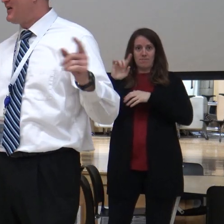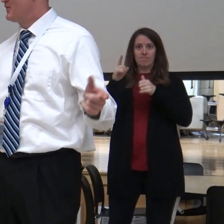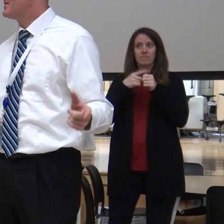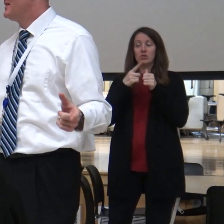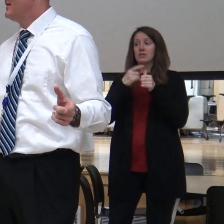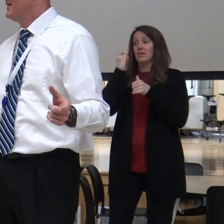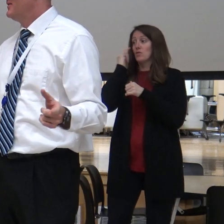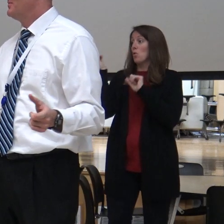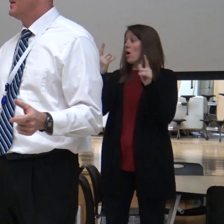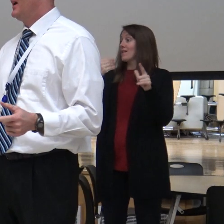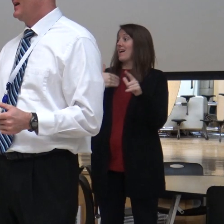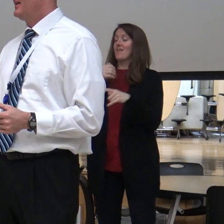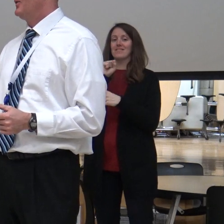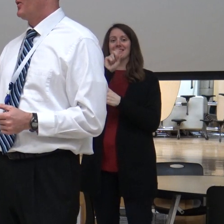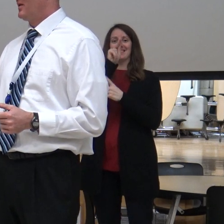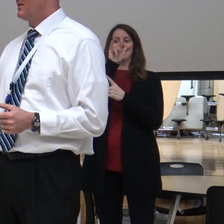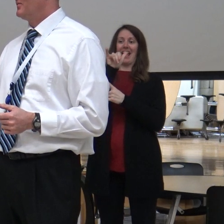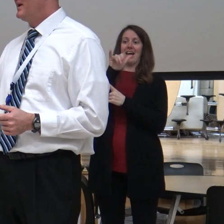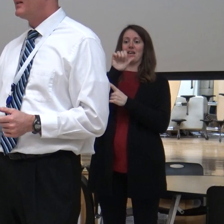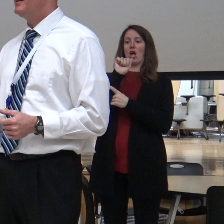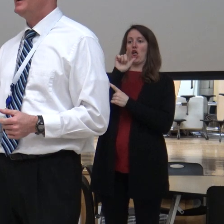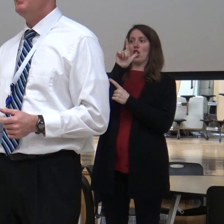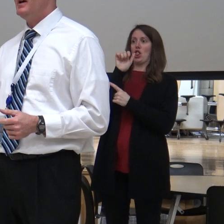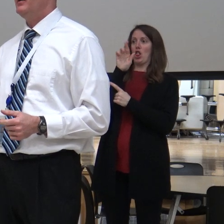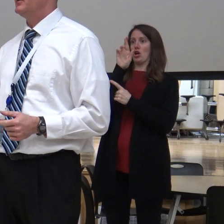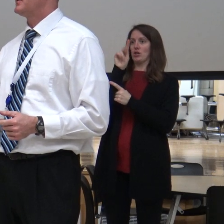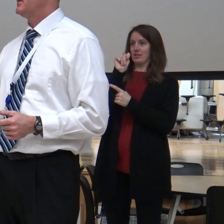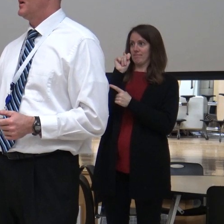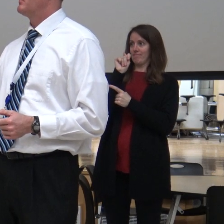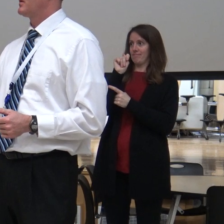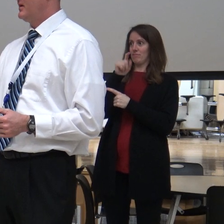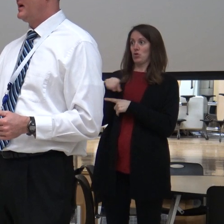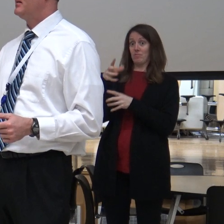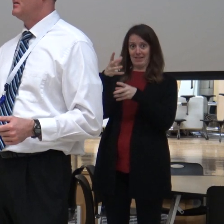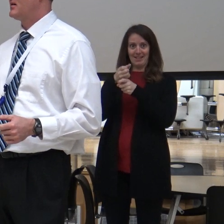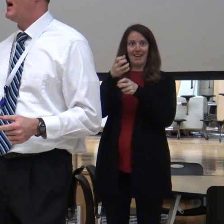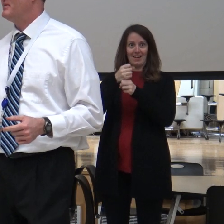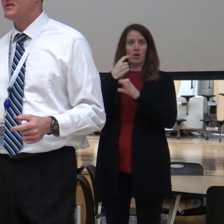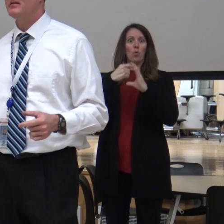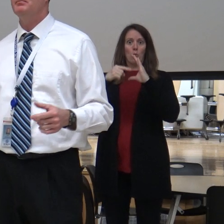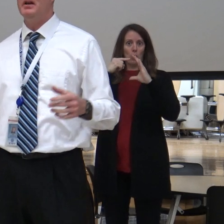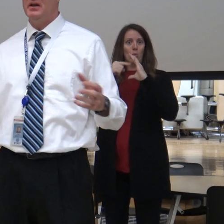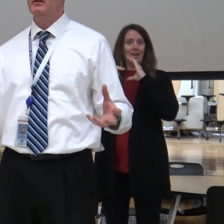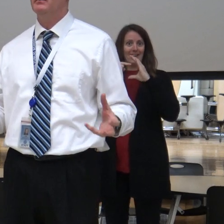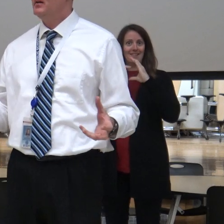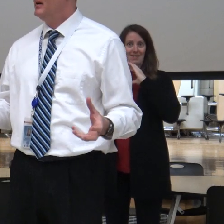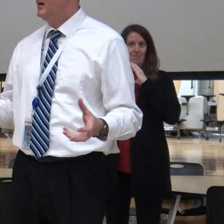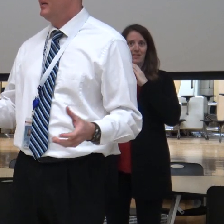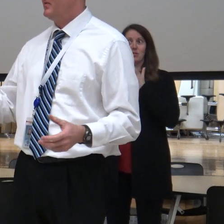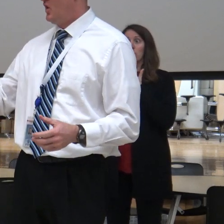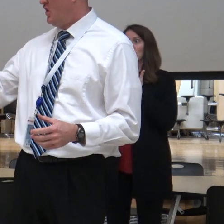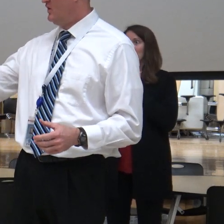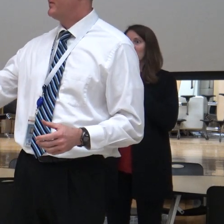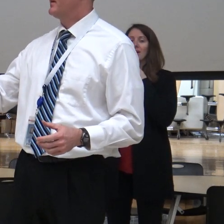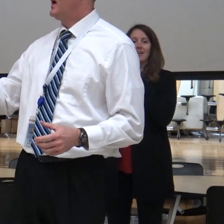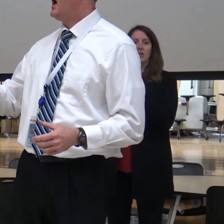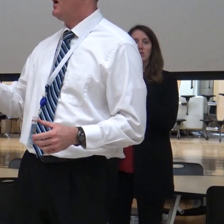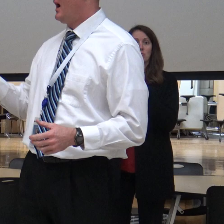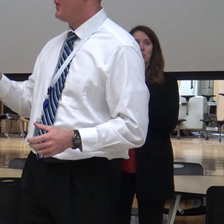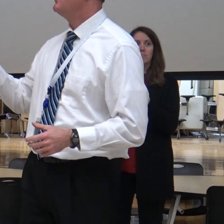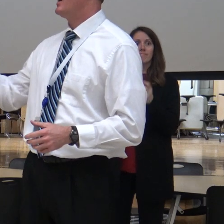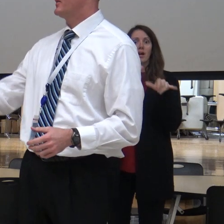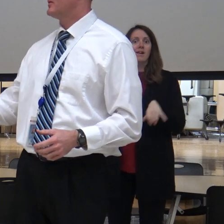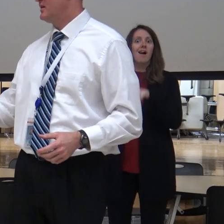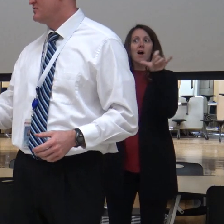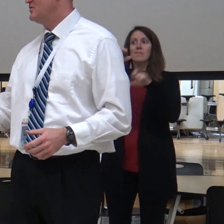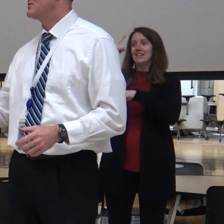have Skylert, you've been getting your weekly emails that were connected to Common Sense Media. And then all thing,